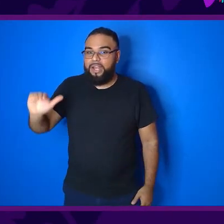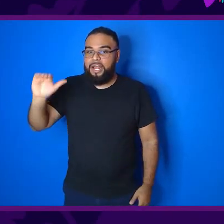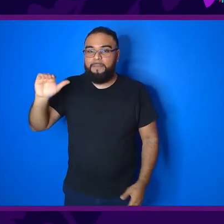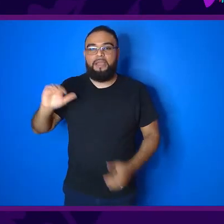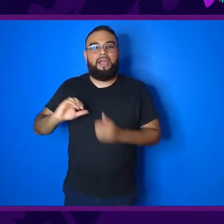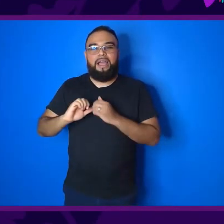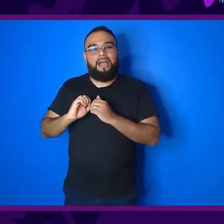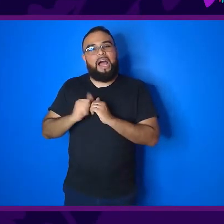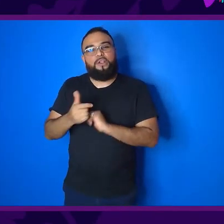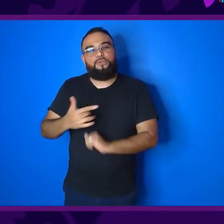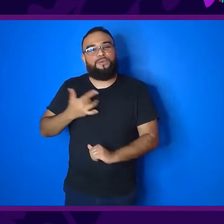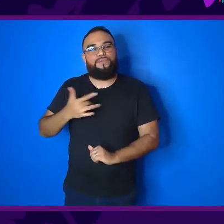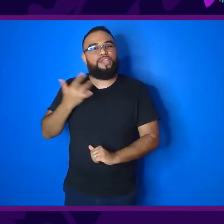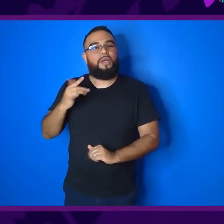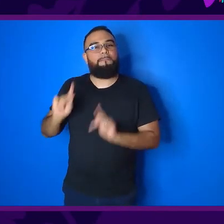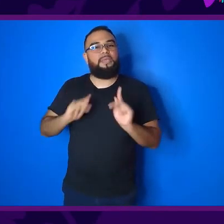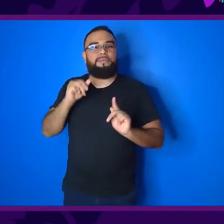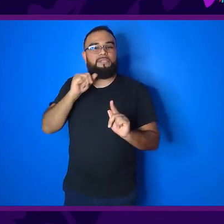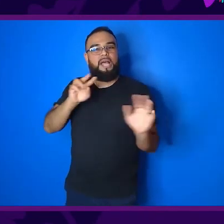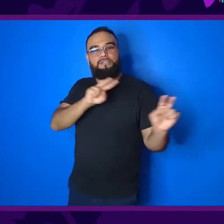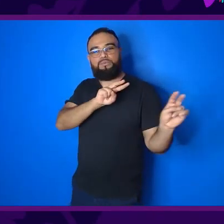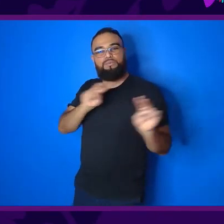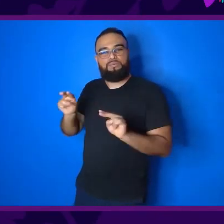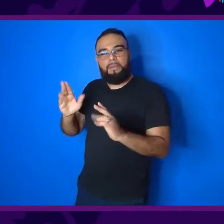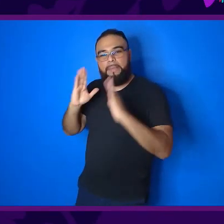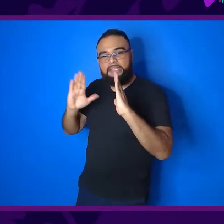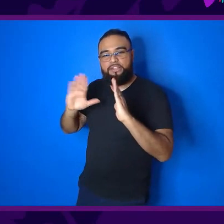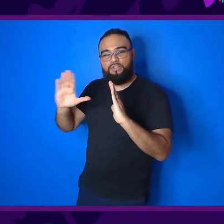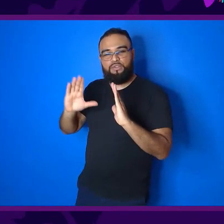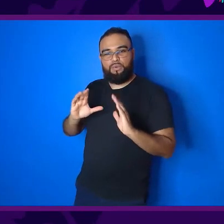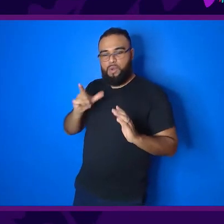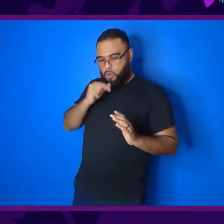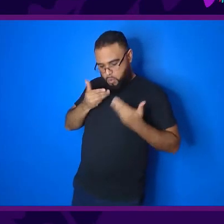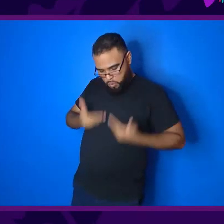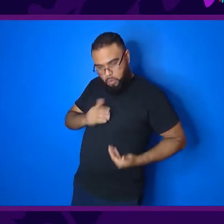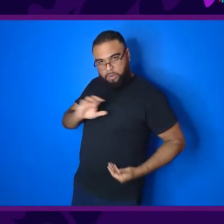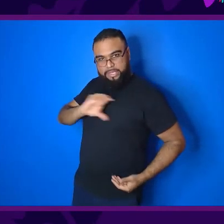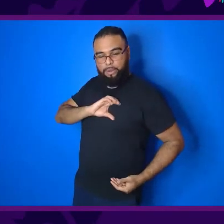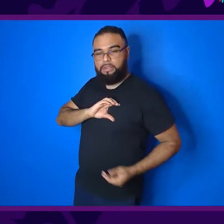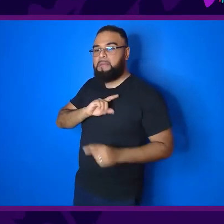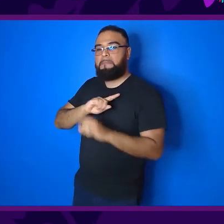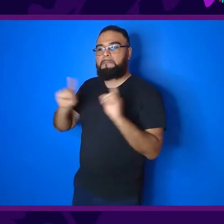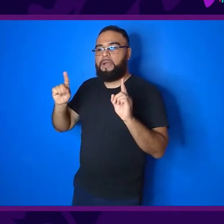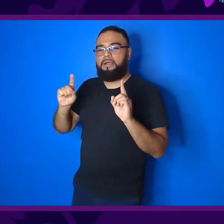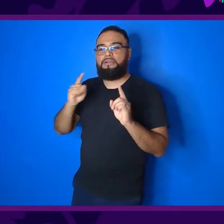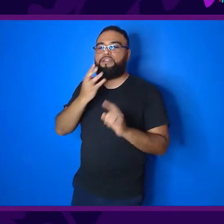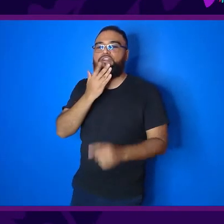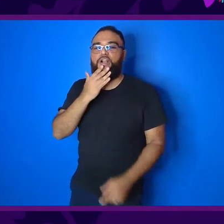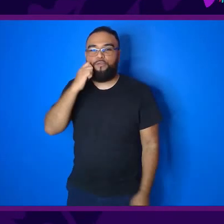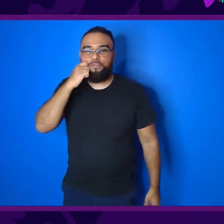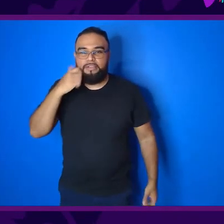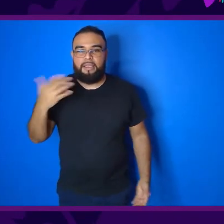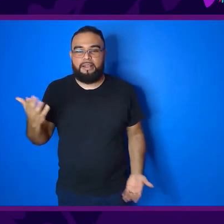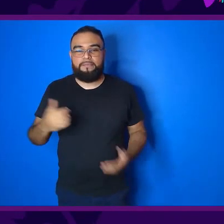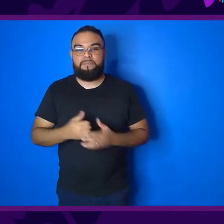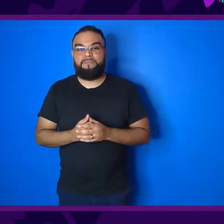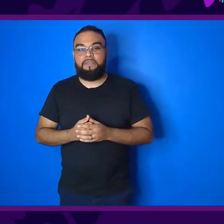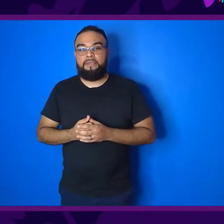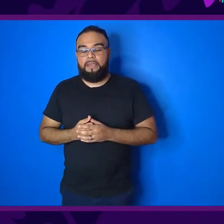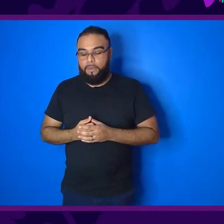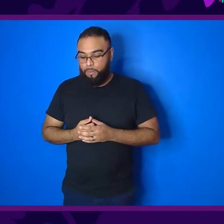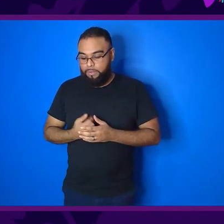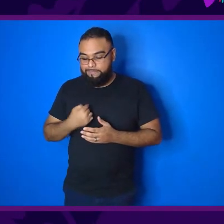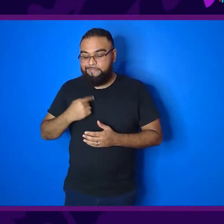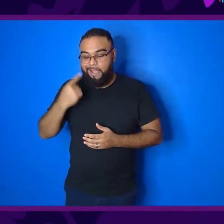your character, but the color of your skin? How did it motivate you to fight for a change? I think that's one of the things that did motivate me to fight for